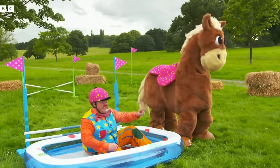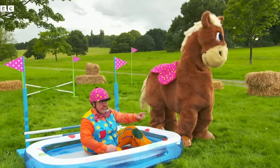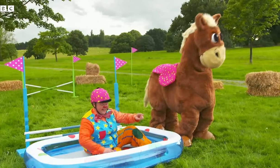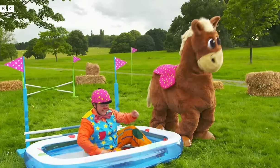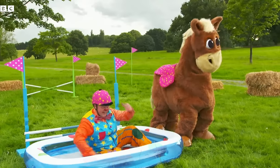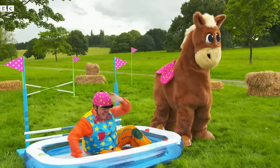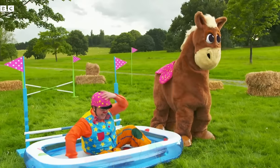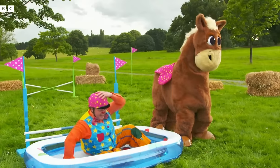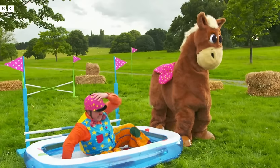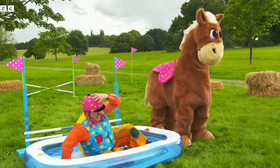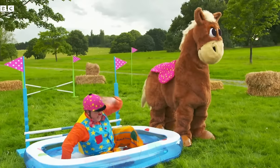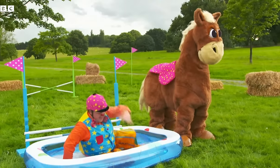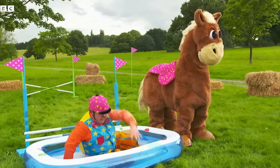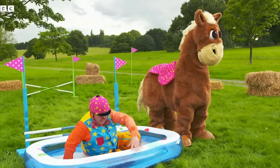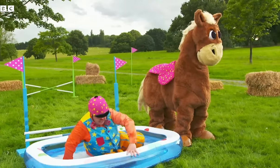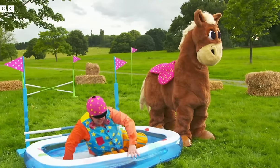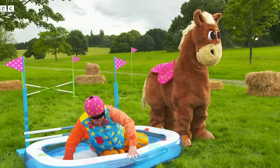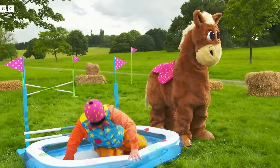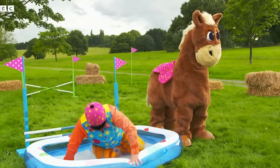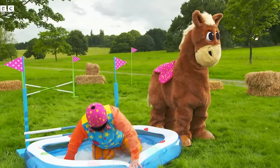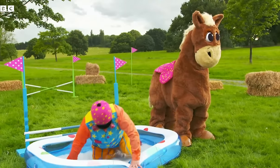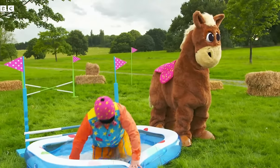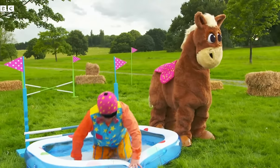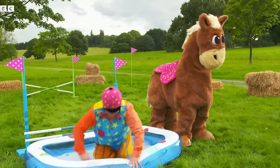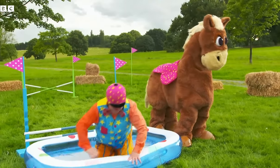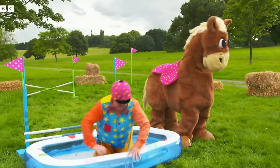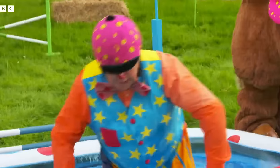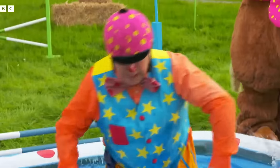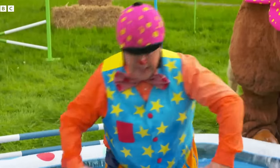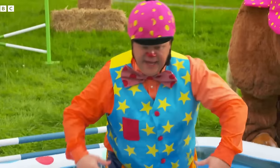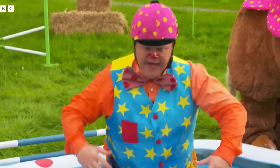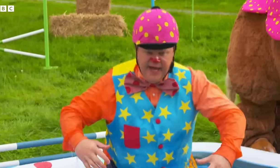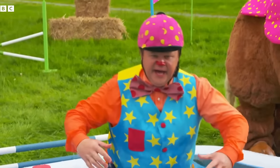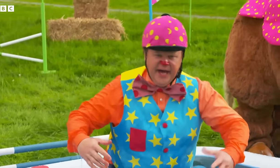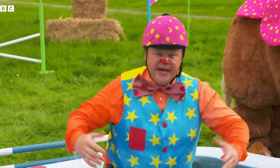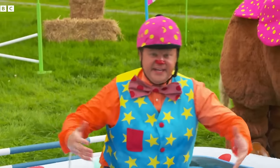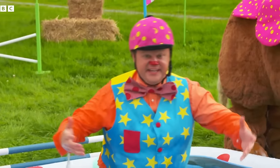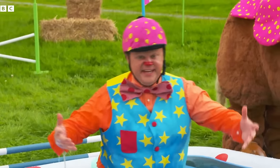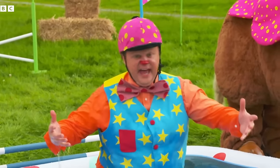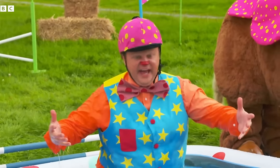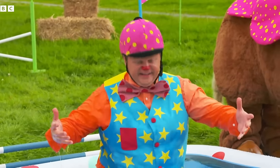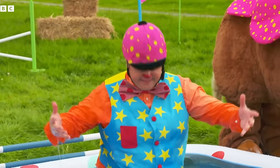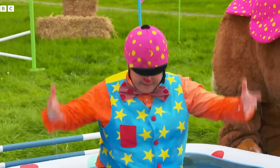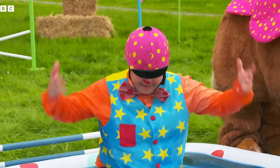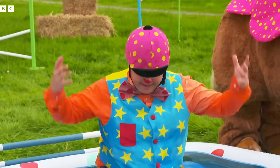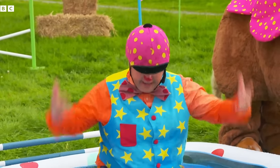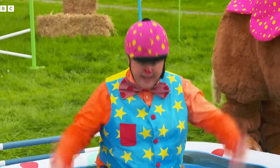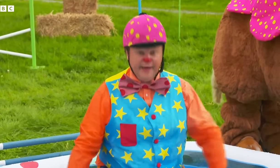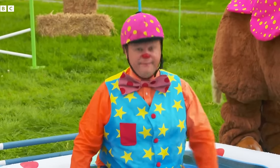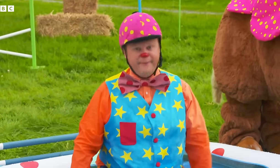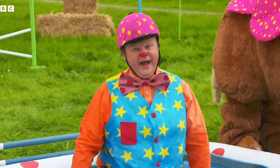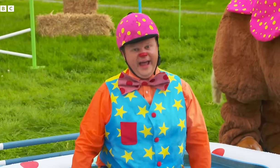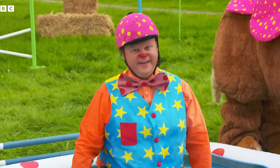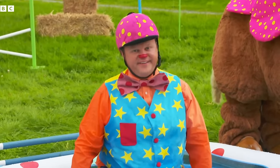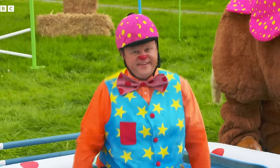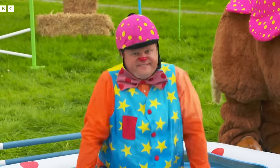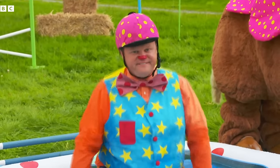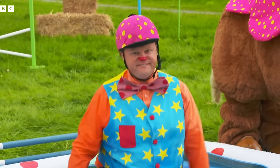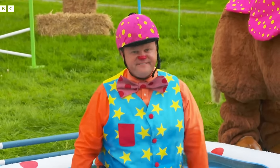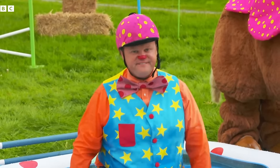Cheeky Spotty, you're all wet, Mr. Tumble. Yes, I am wet. Before we